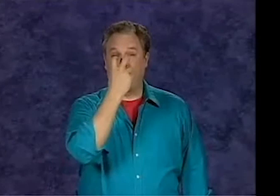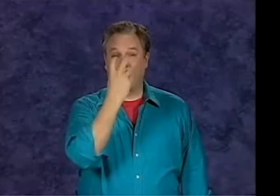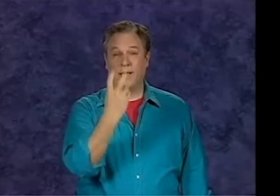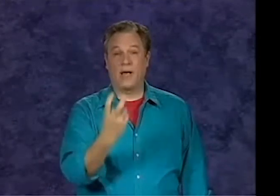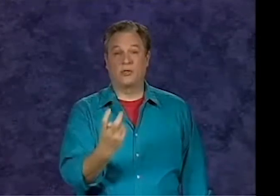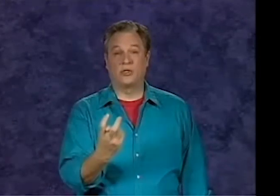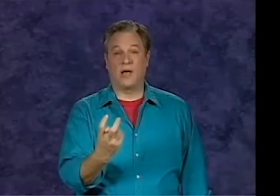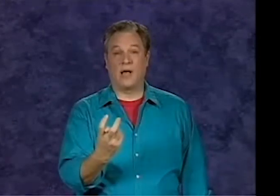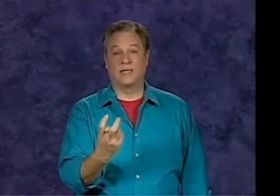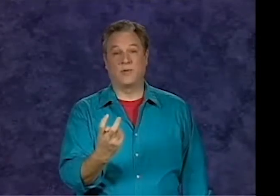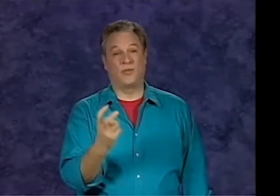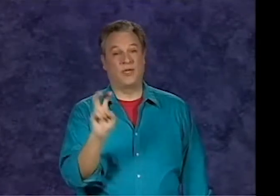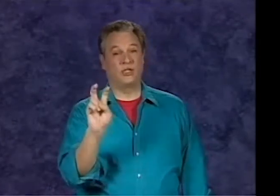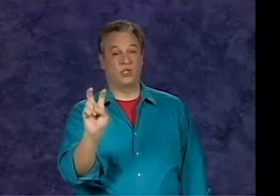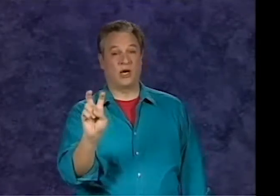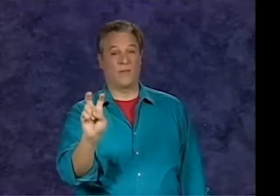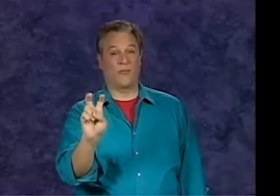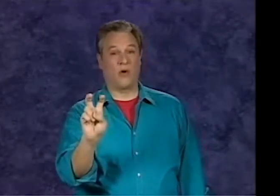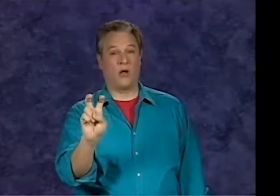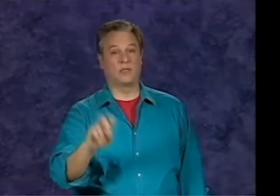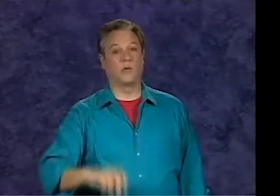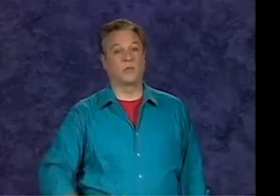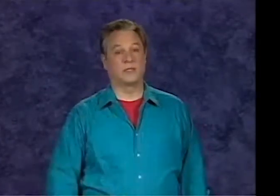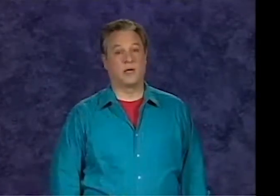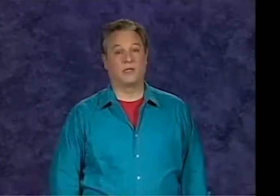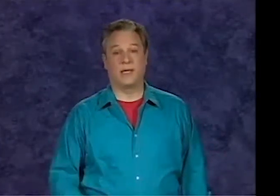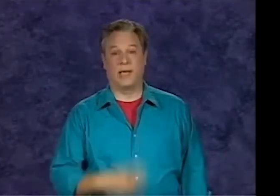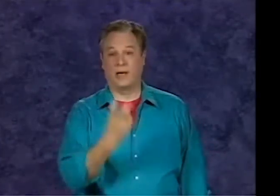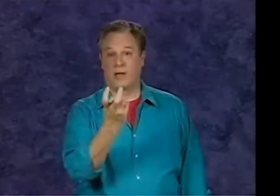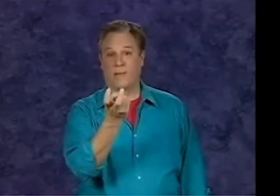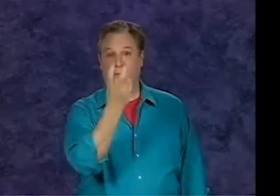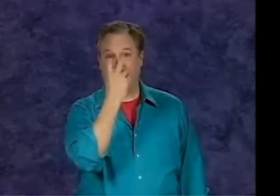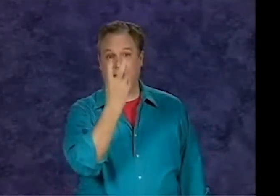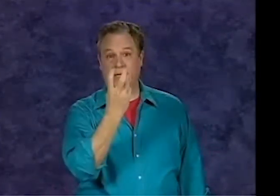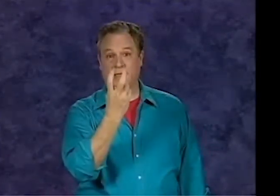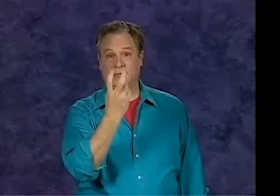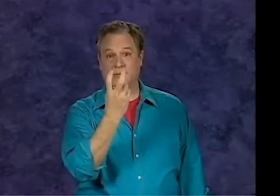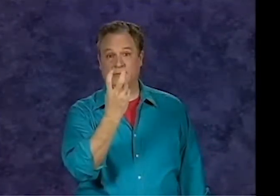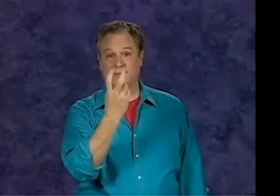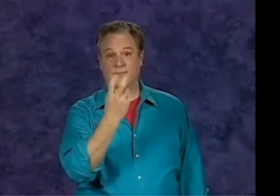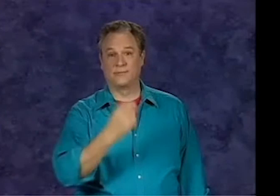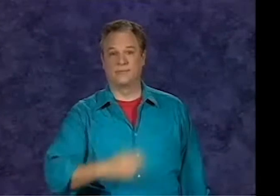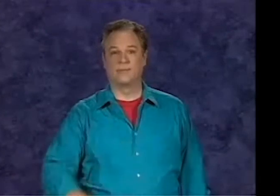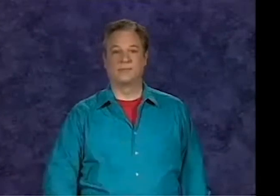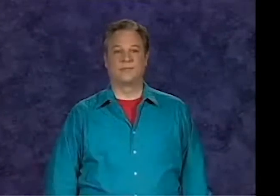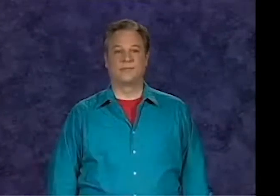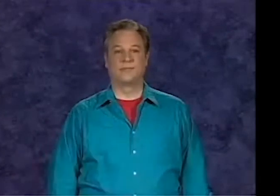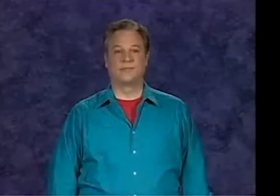Poking out your eyes with these sharp prongs would result in blindness.